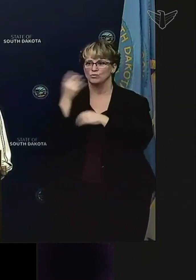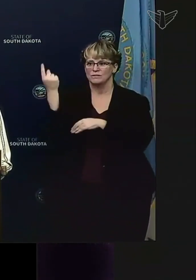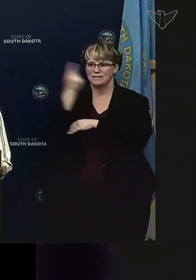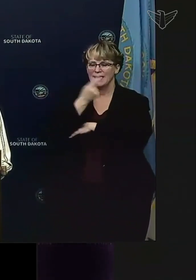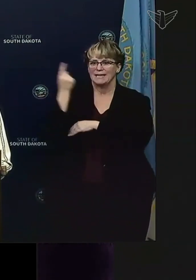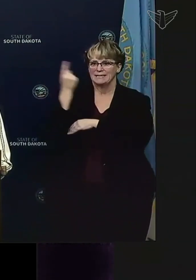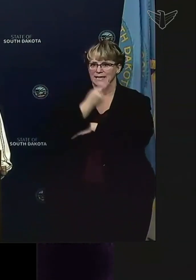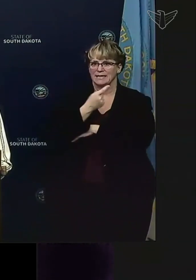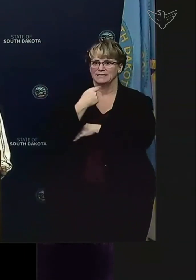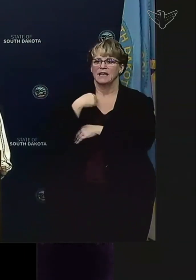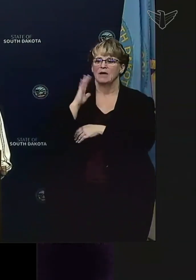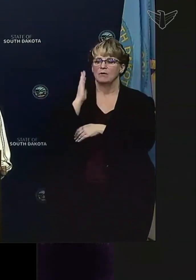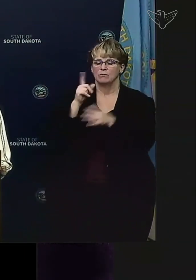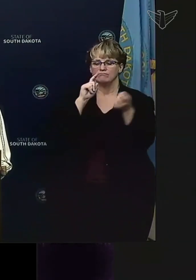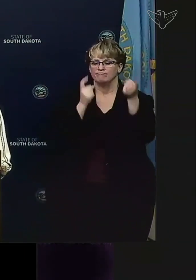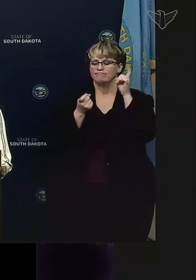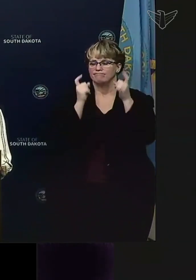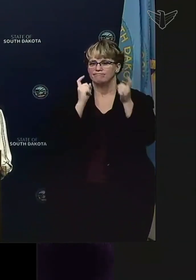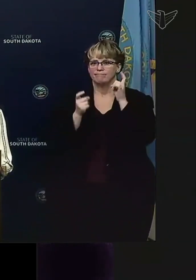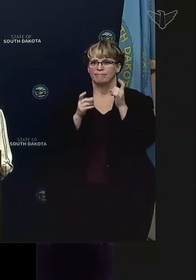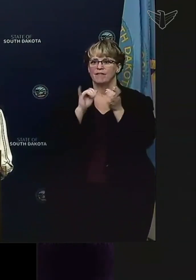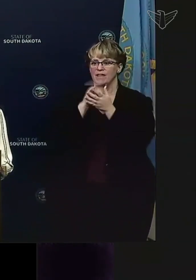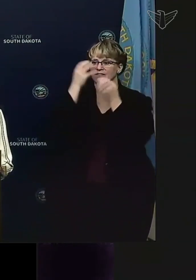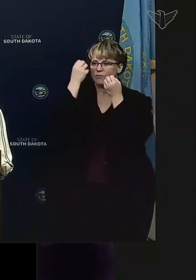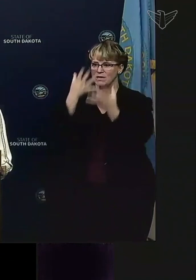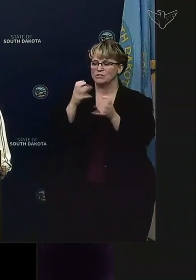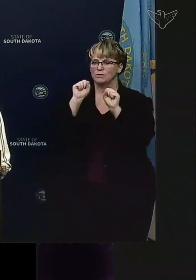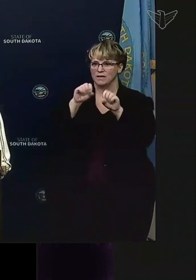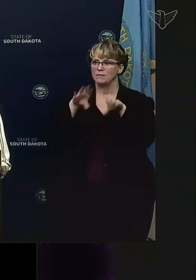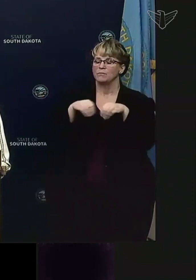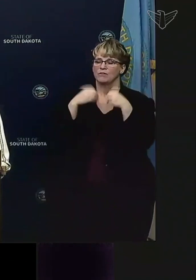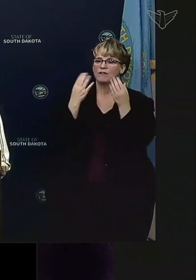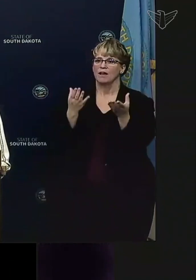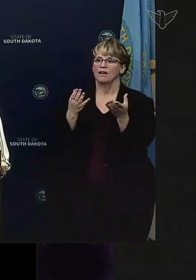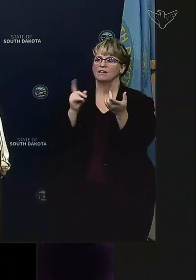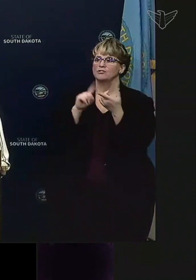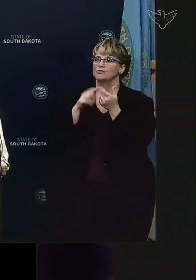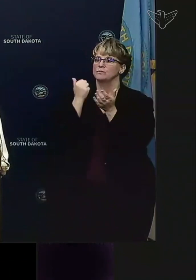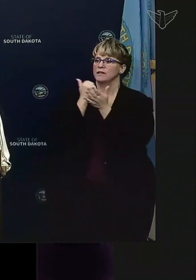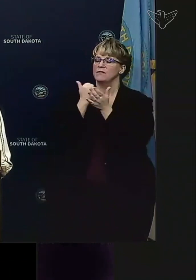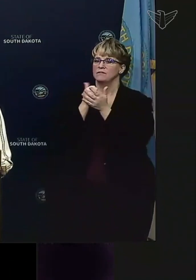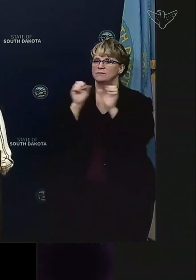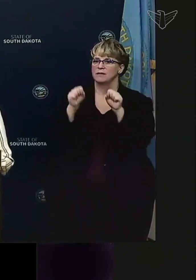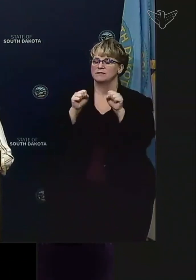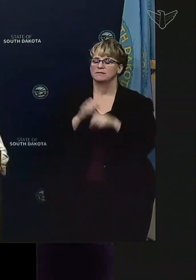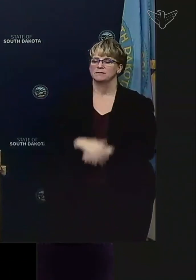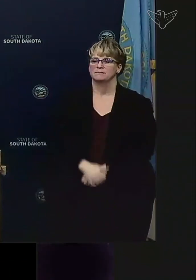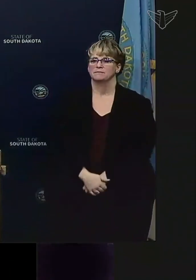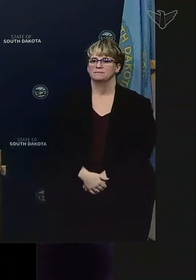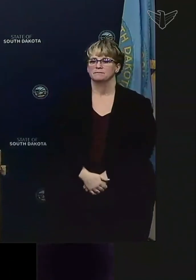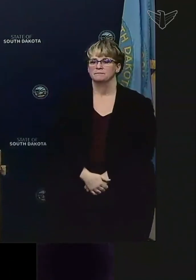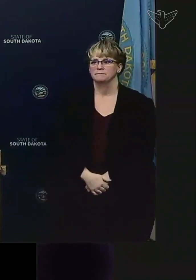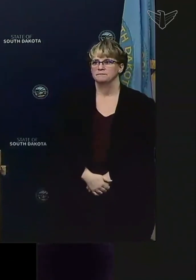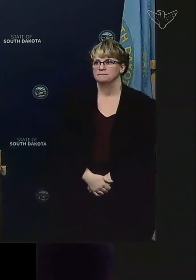again, we will continue to refine the data that we're able to provide to be as helpful as possible.